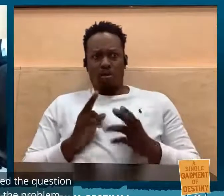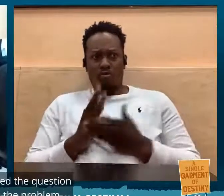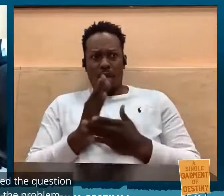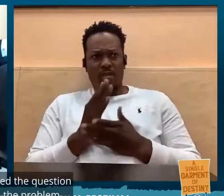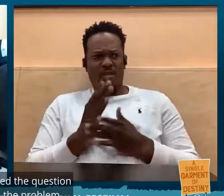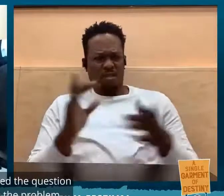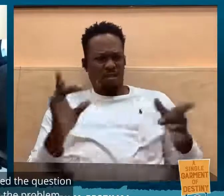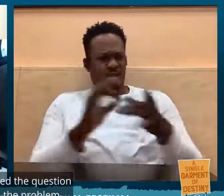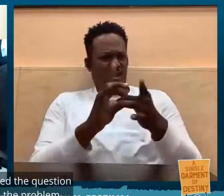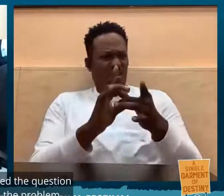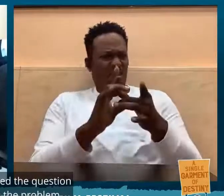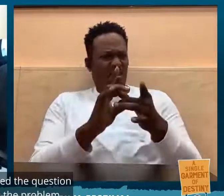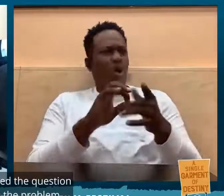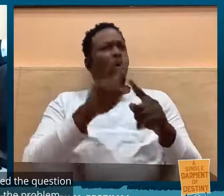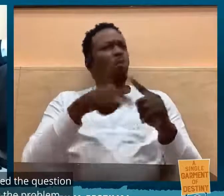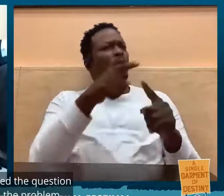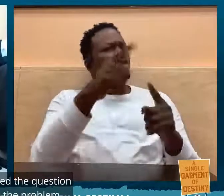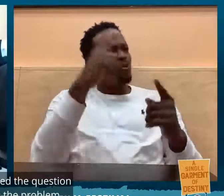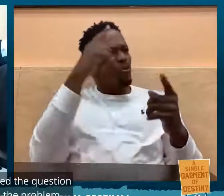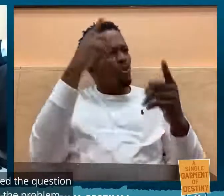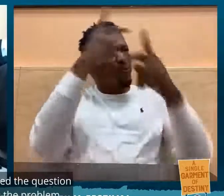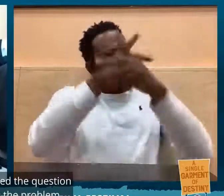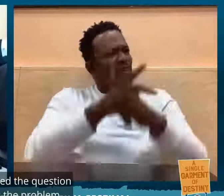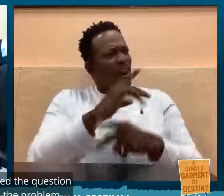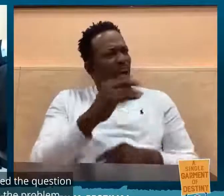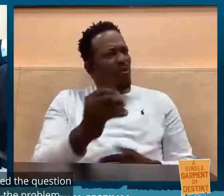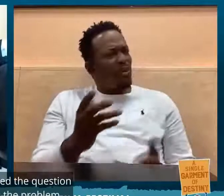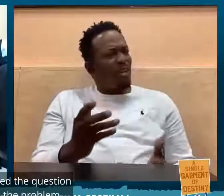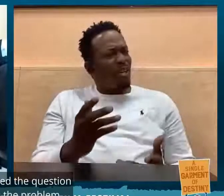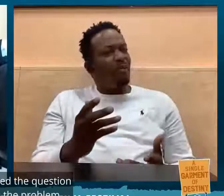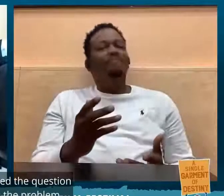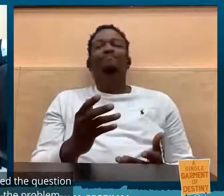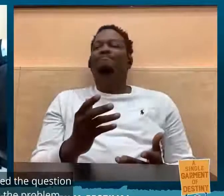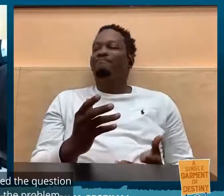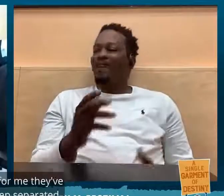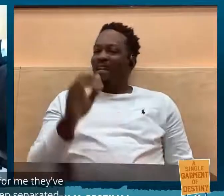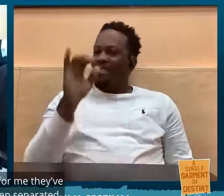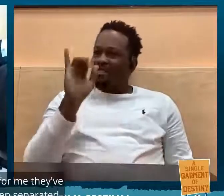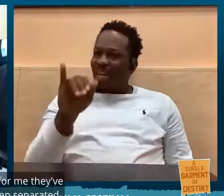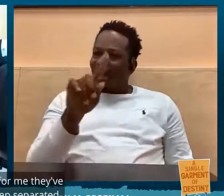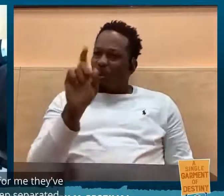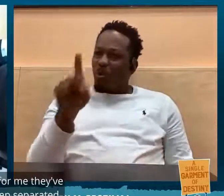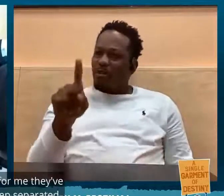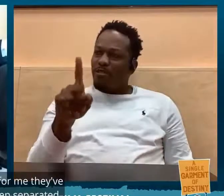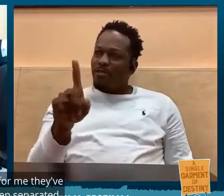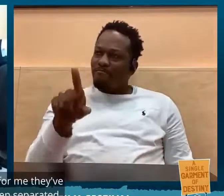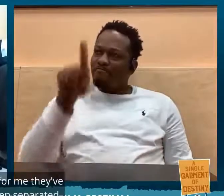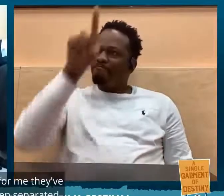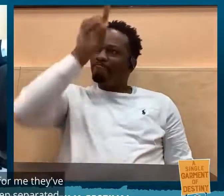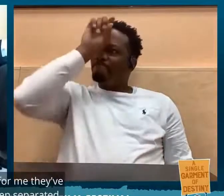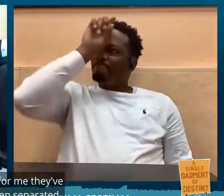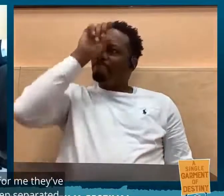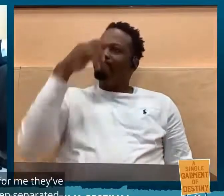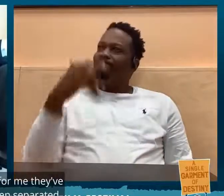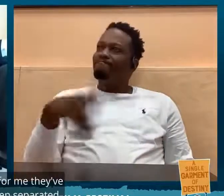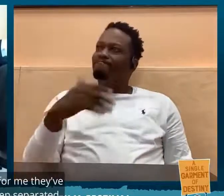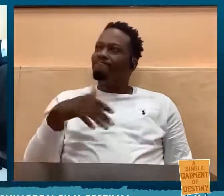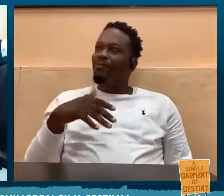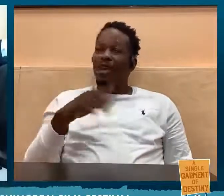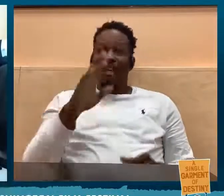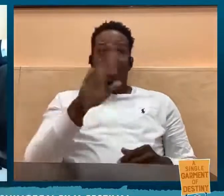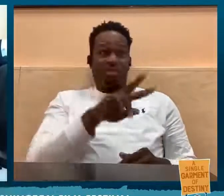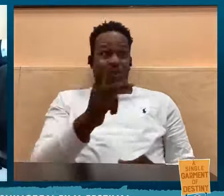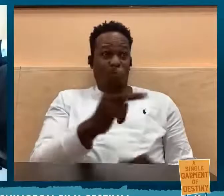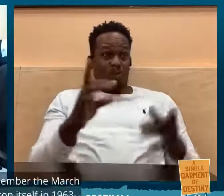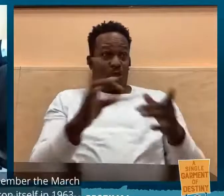And I realized the question itself was the problem, because for me, they've never been separated.